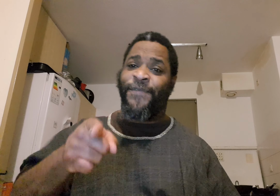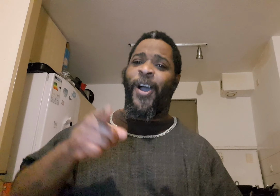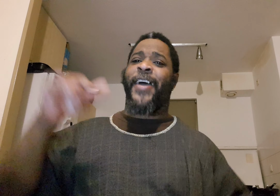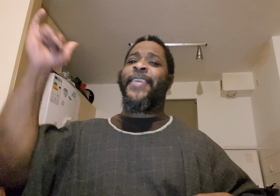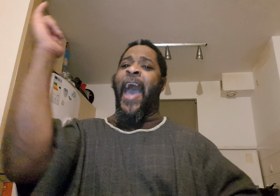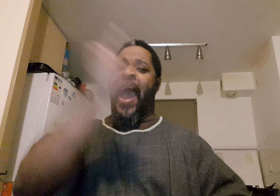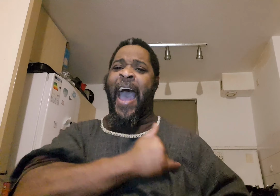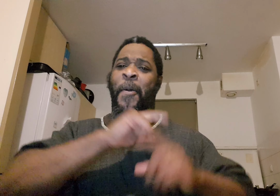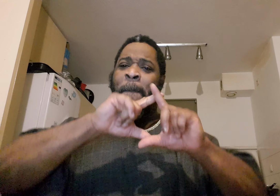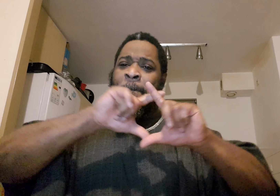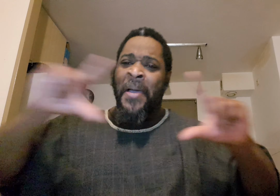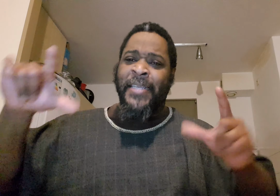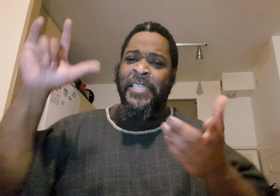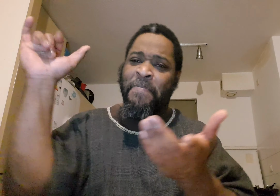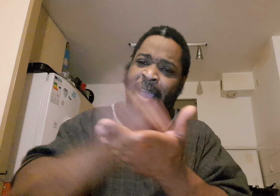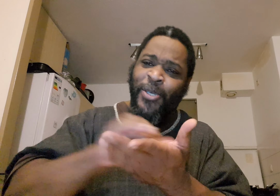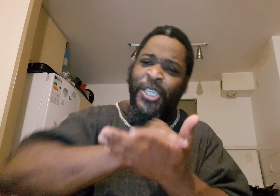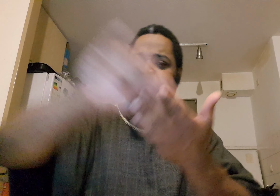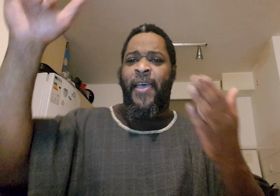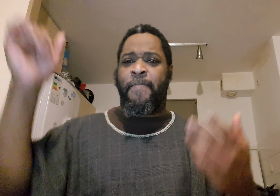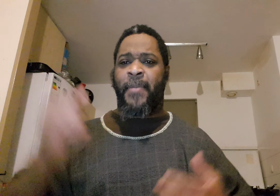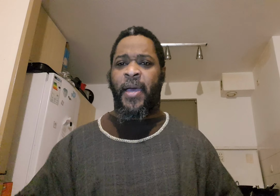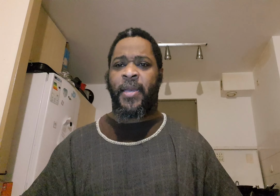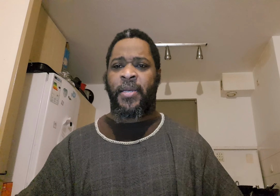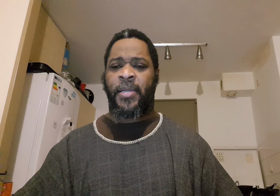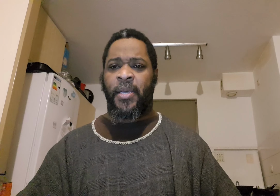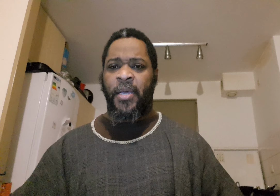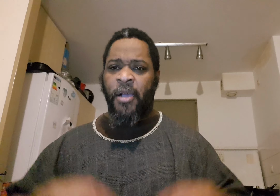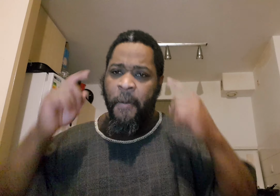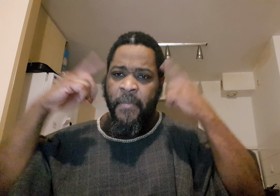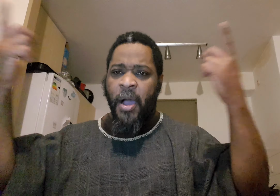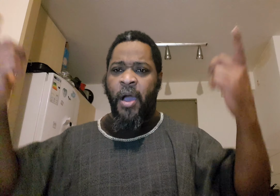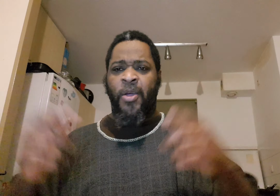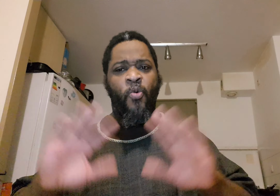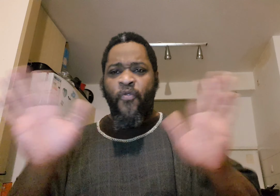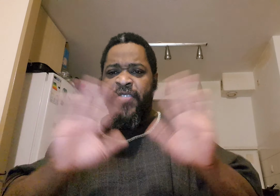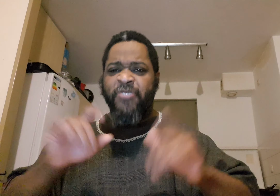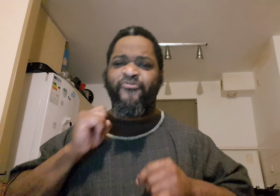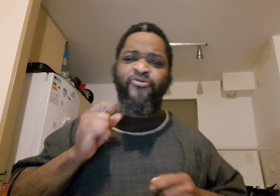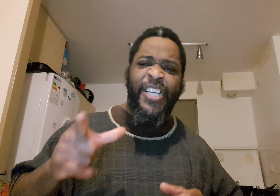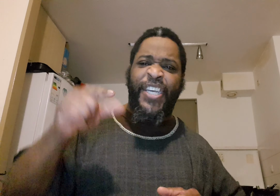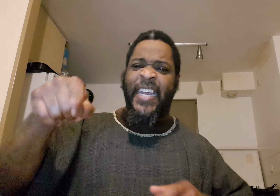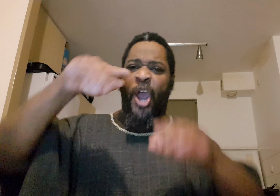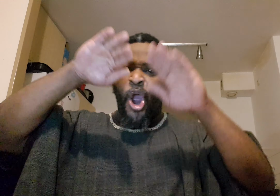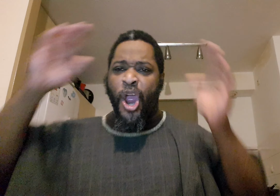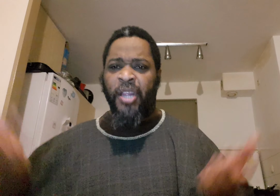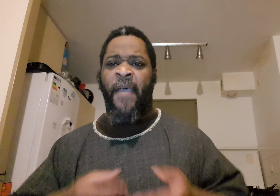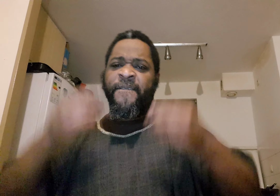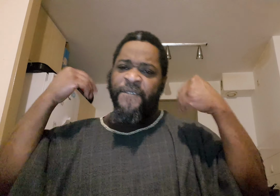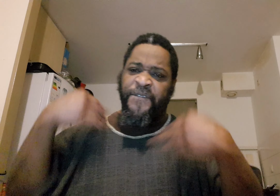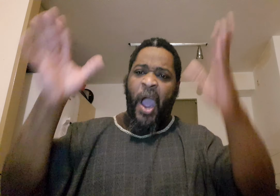For your hell, person, your shine, man. Come on, we rush in earth, fuck